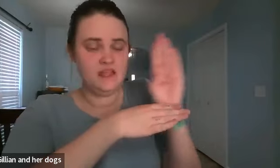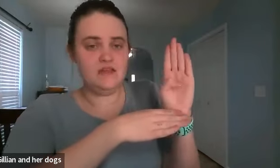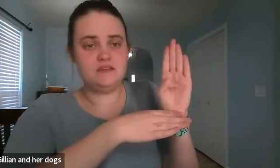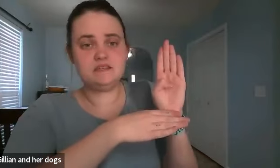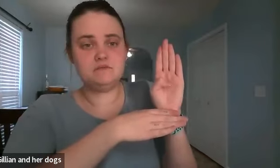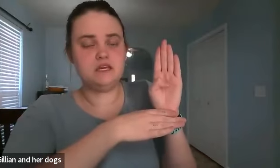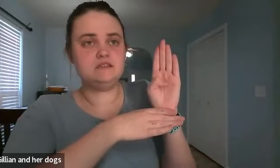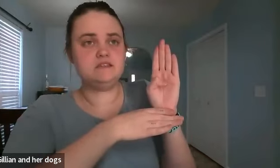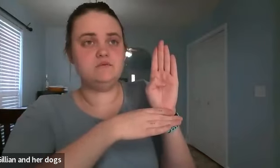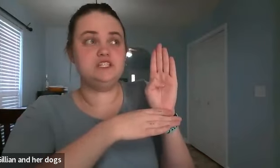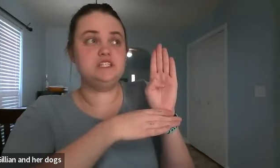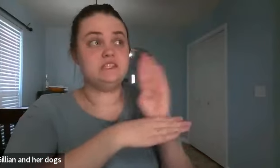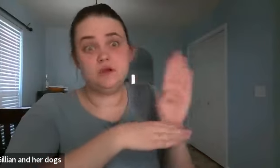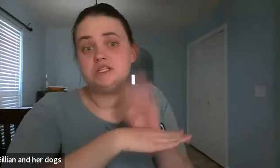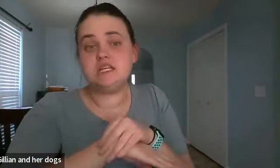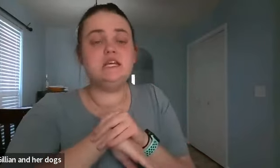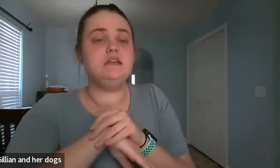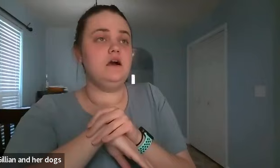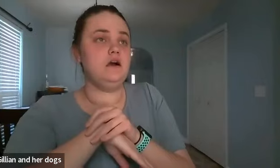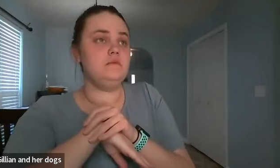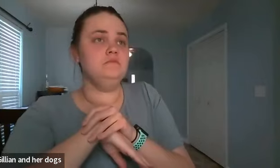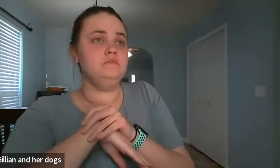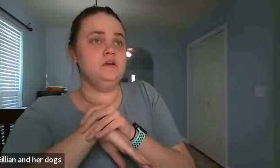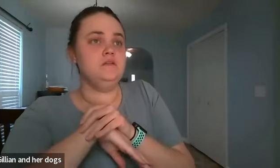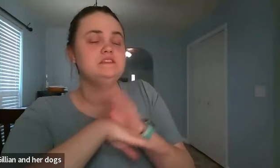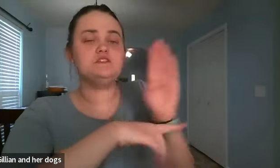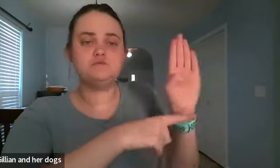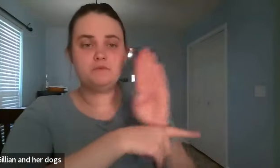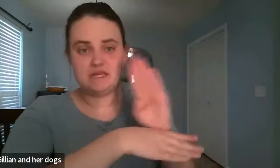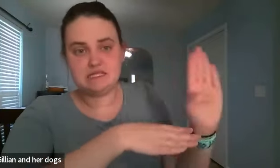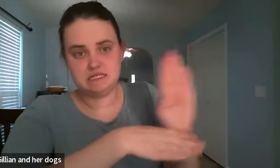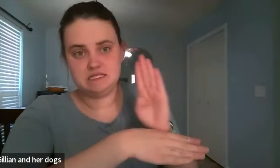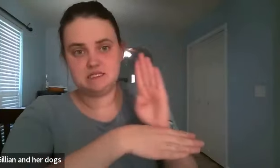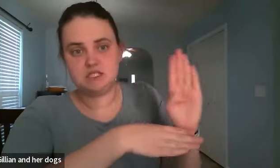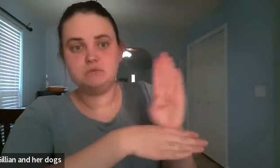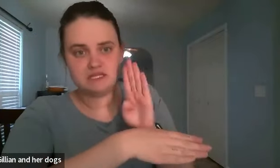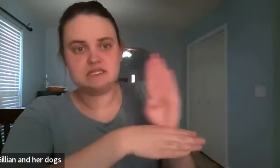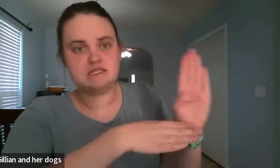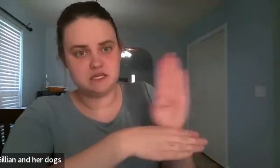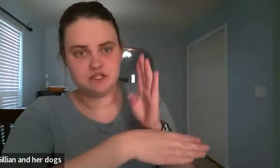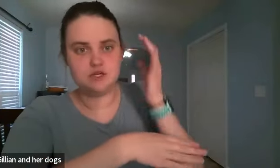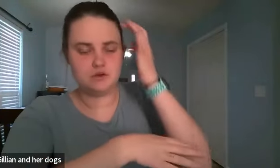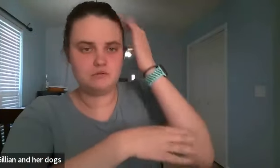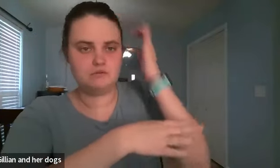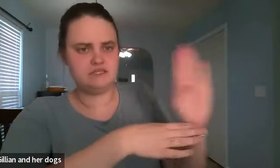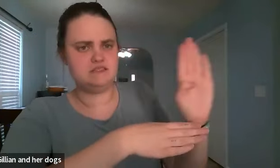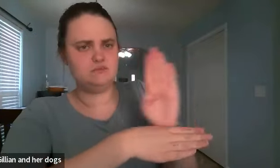And this can be saying, well, she's a busy person. This is also for business. So business is there too. Business is